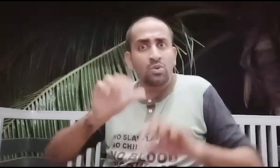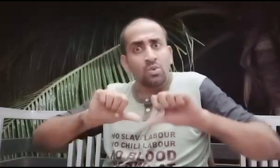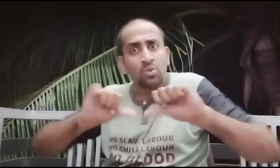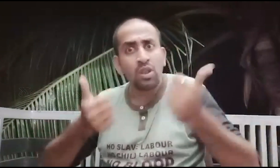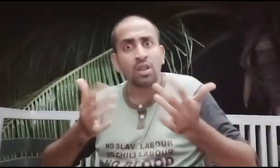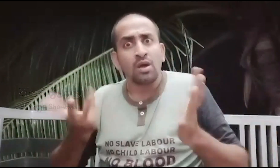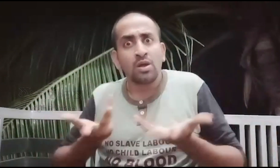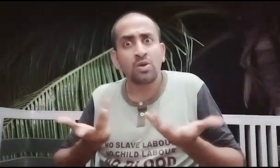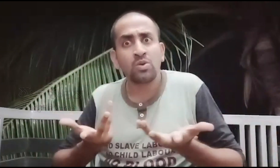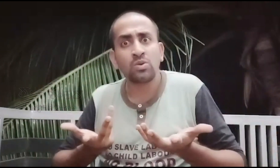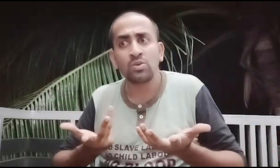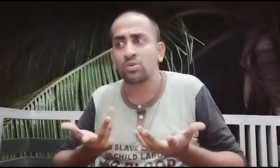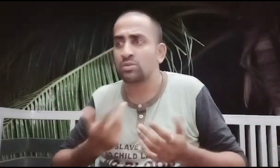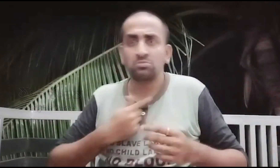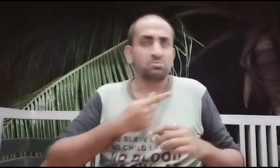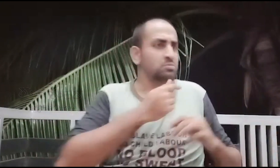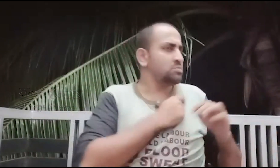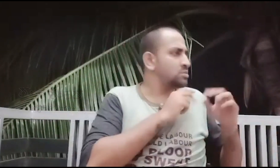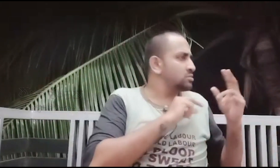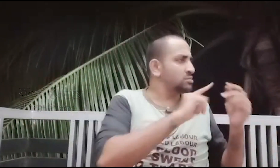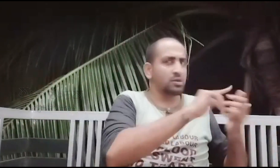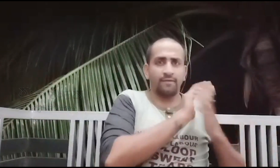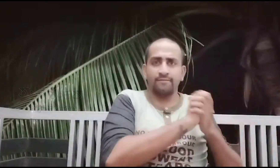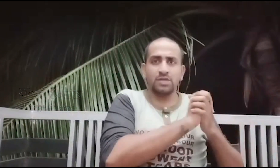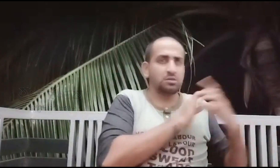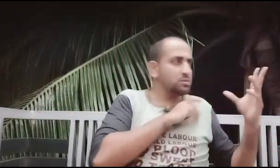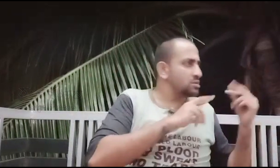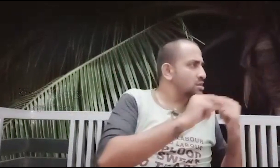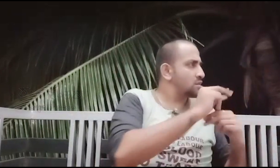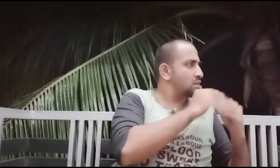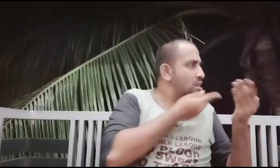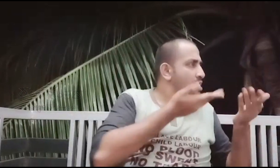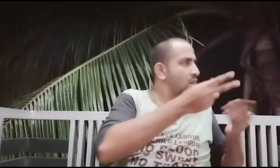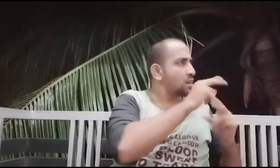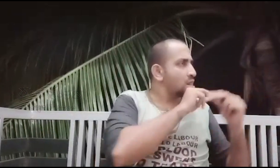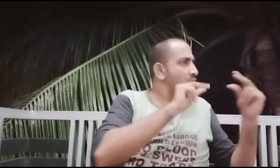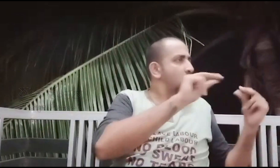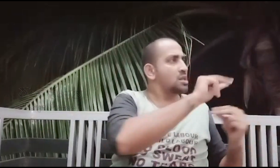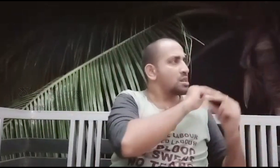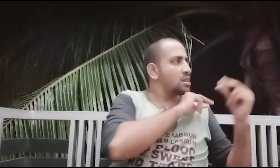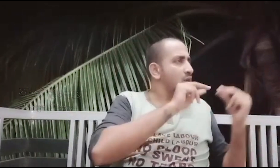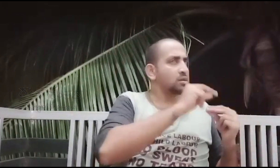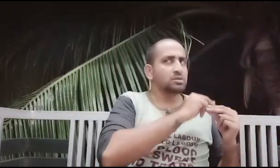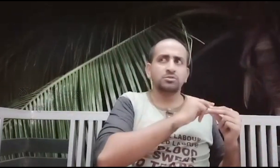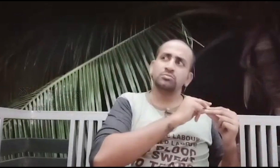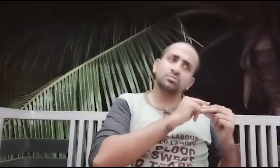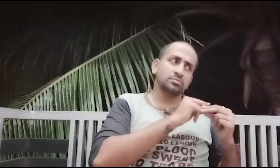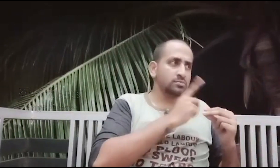was enraged. An egg made of gold? He spoke to his friends and he got them all together and he said, "There's a golden egg